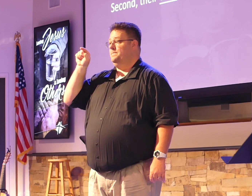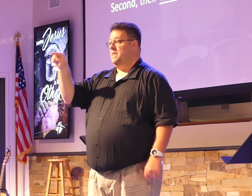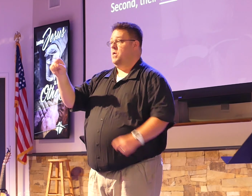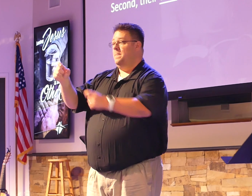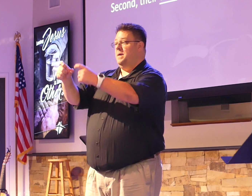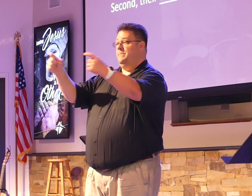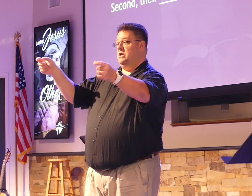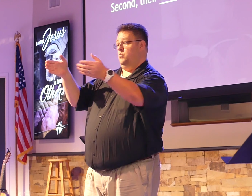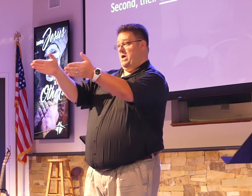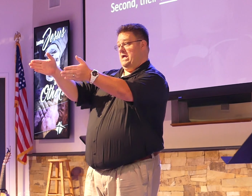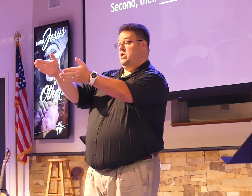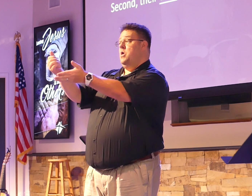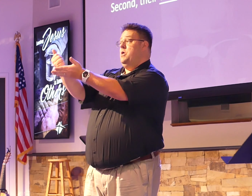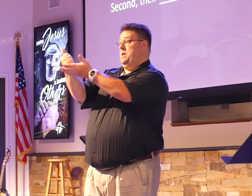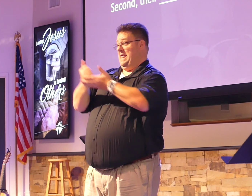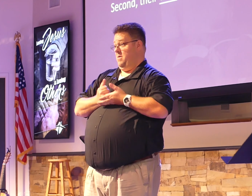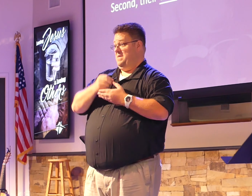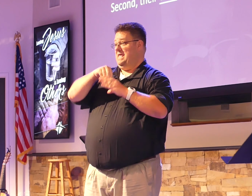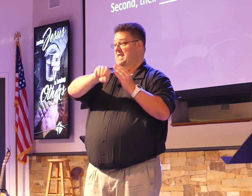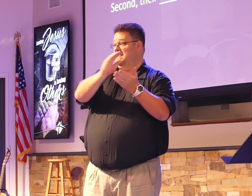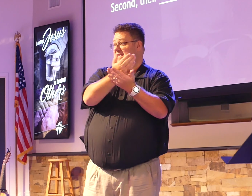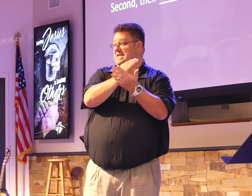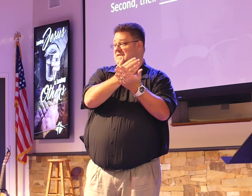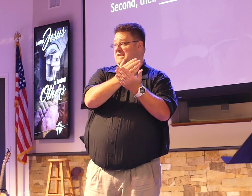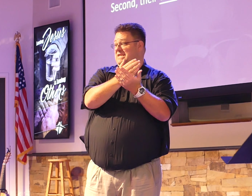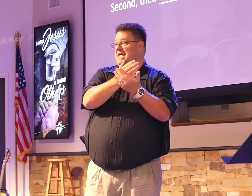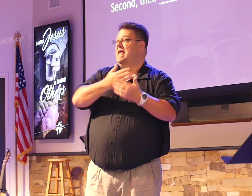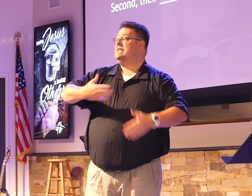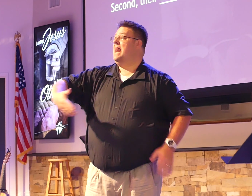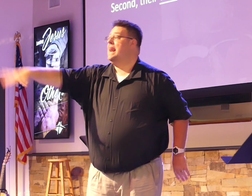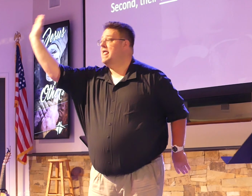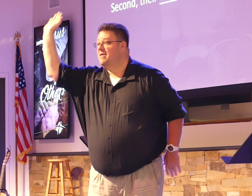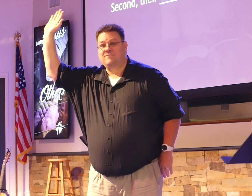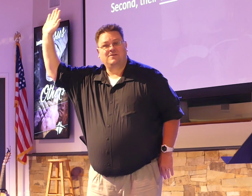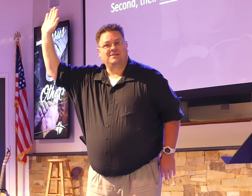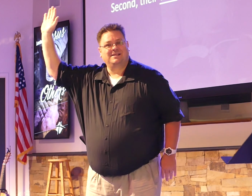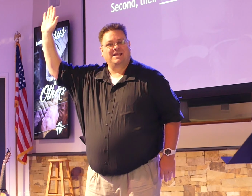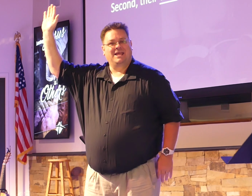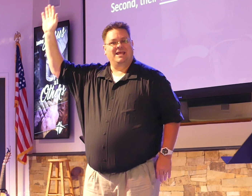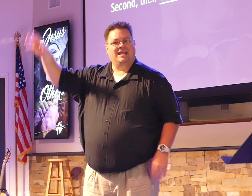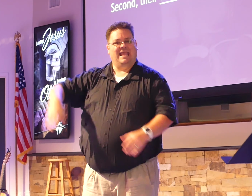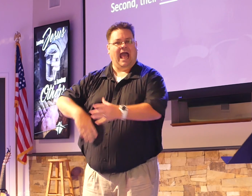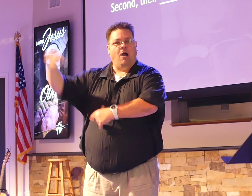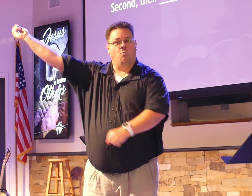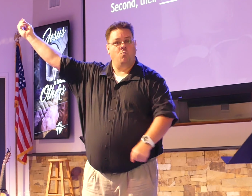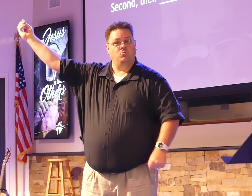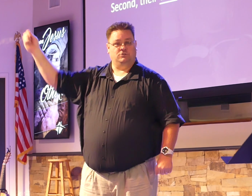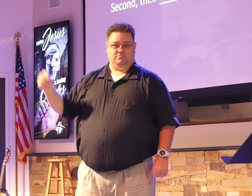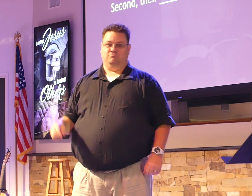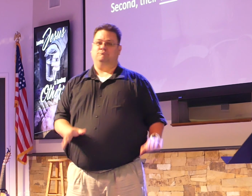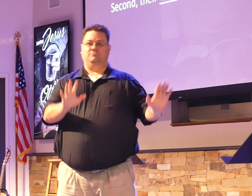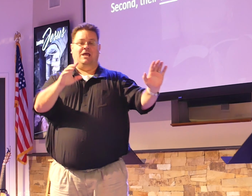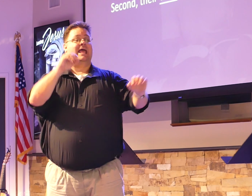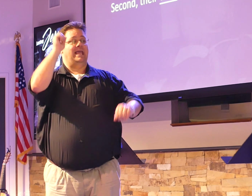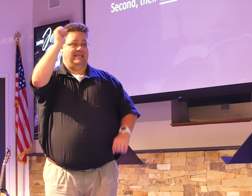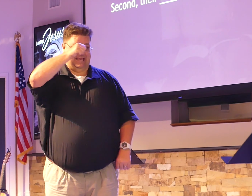way you can help me in the kitchen is to get out. So I've made that ever since. But some